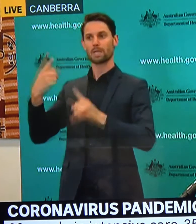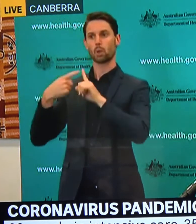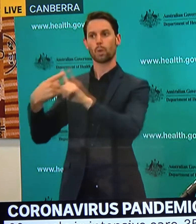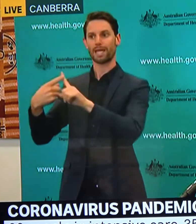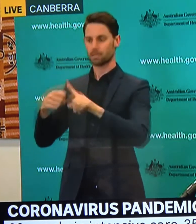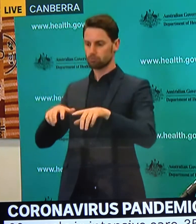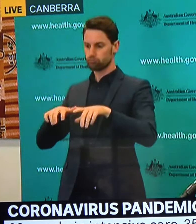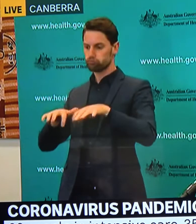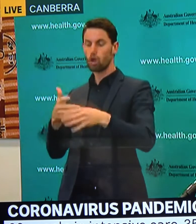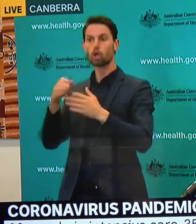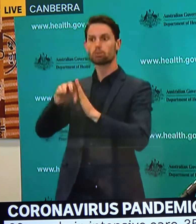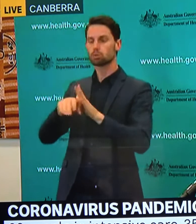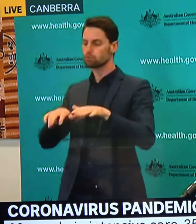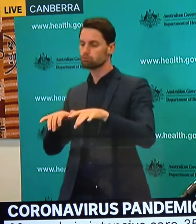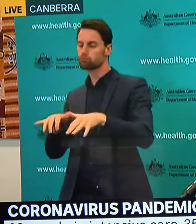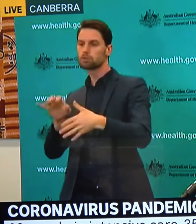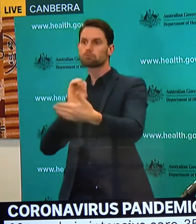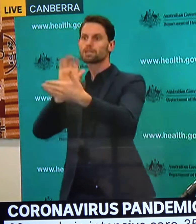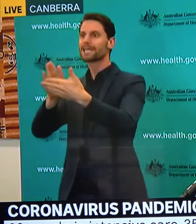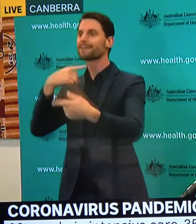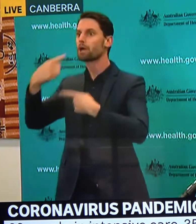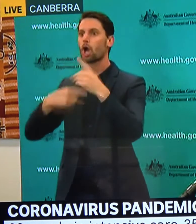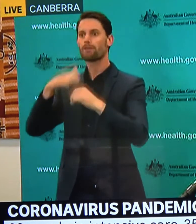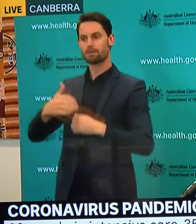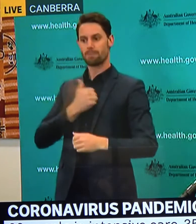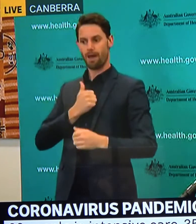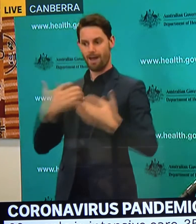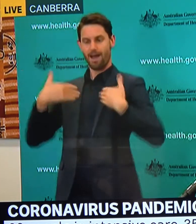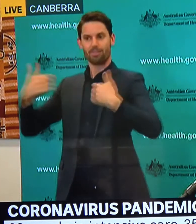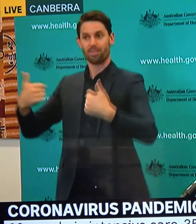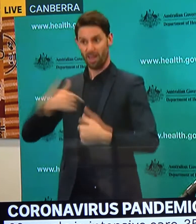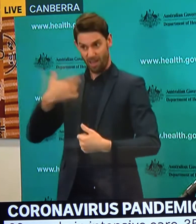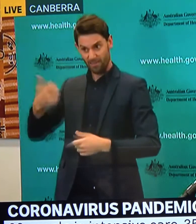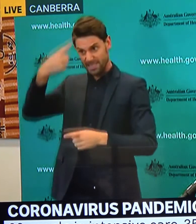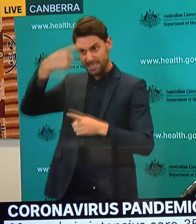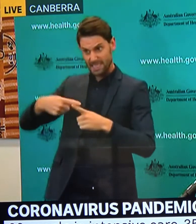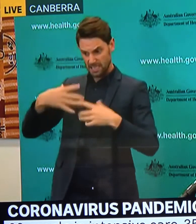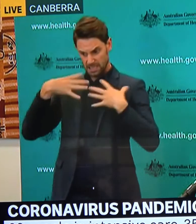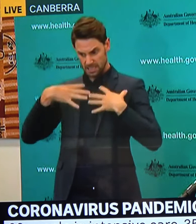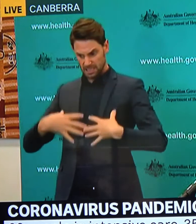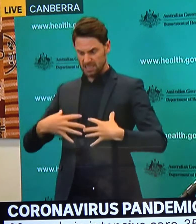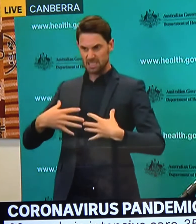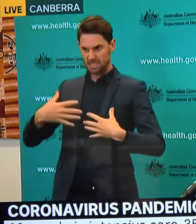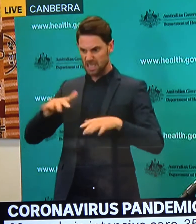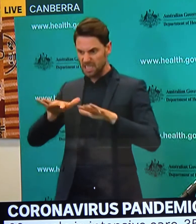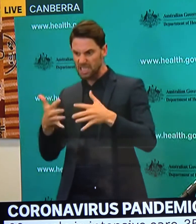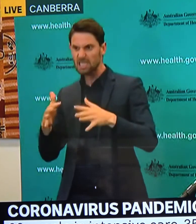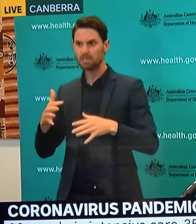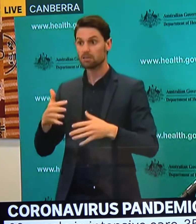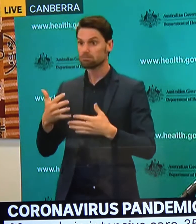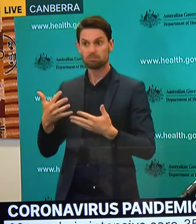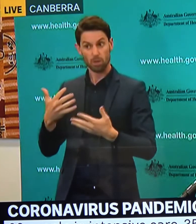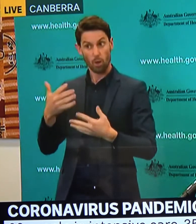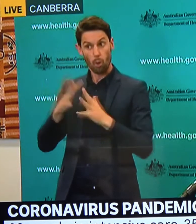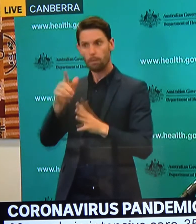citizen science, if you like, about how they're feeling in terms of respiratory symptoms. It's very quick, it's on the